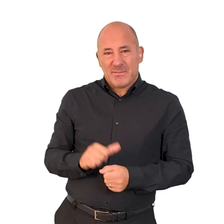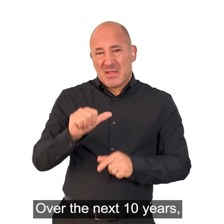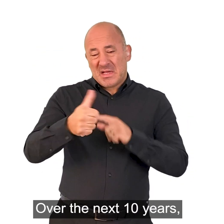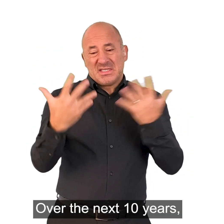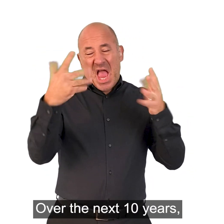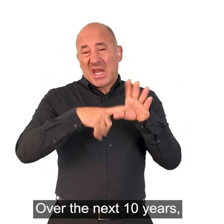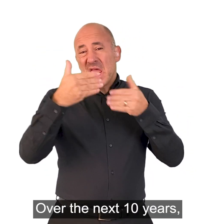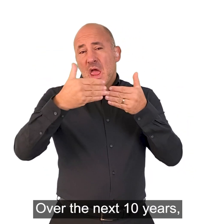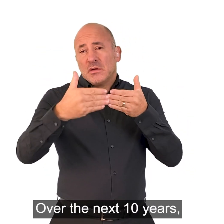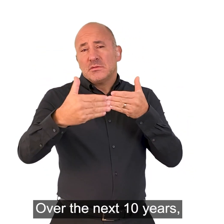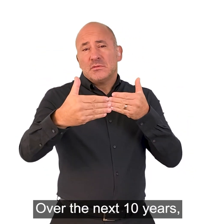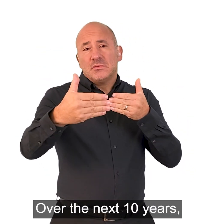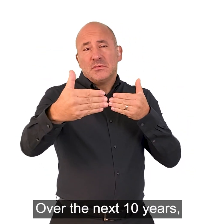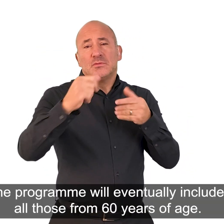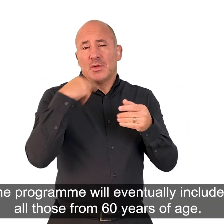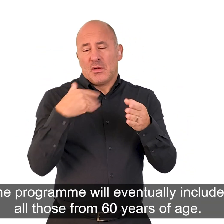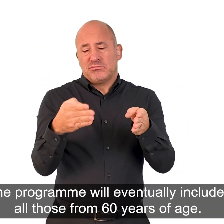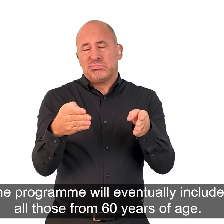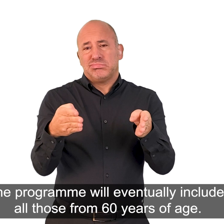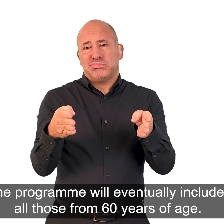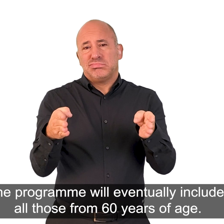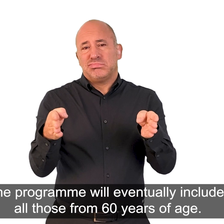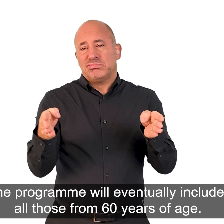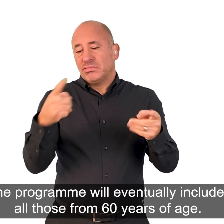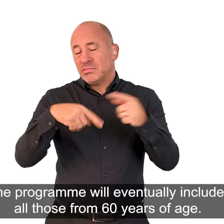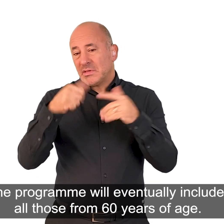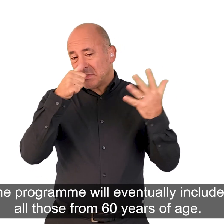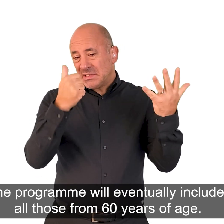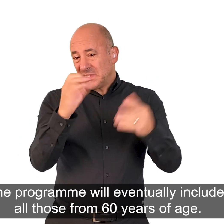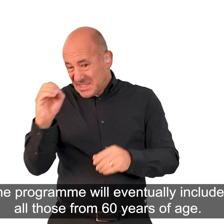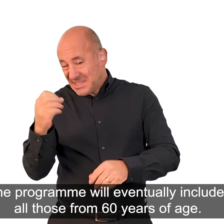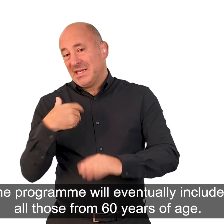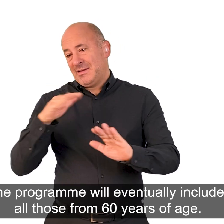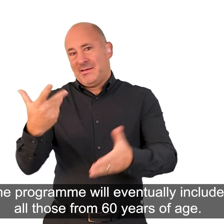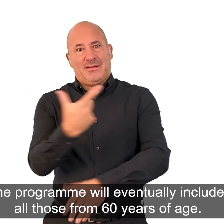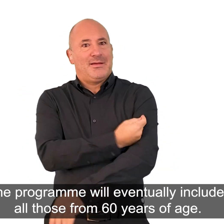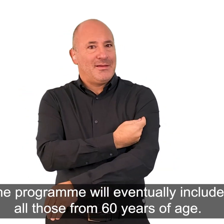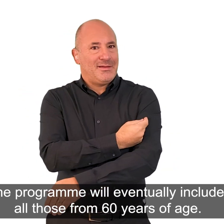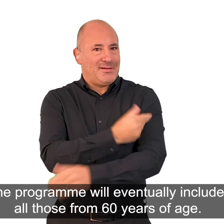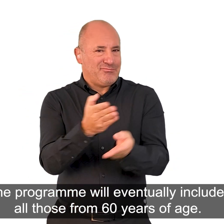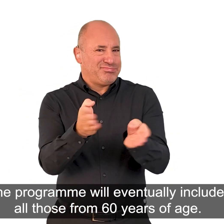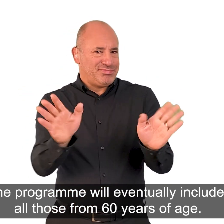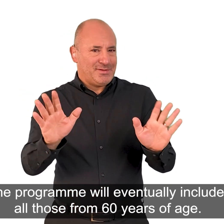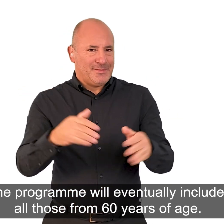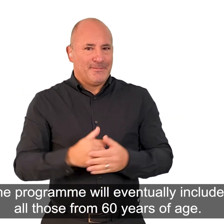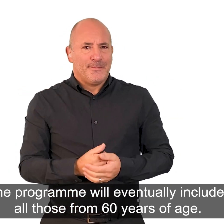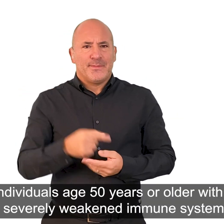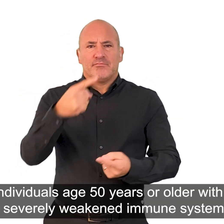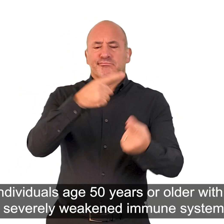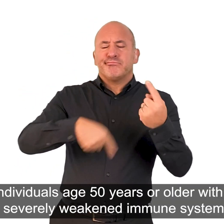Over the next 10 years, the programme will eventually include all those from 60 years of age.